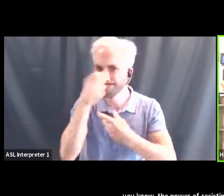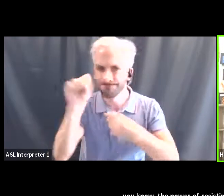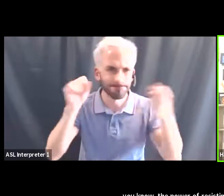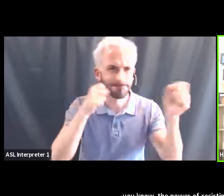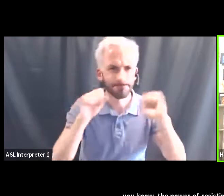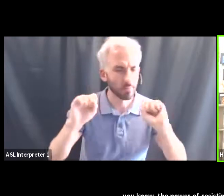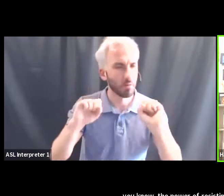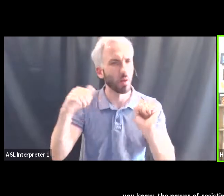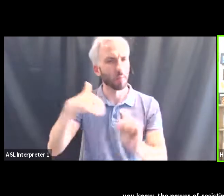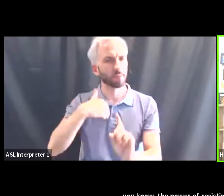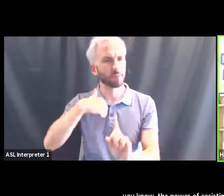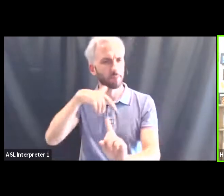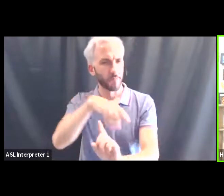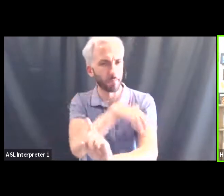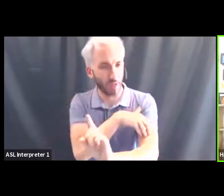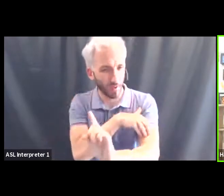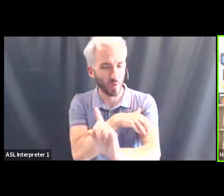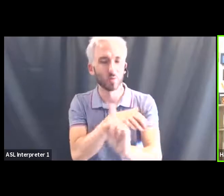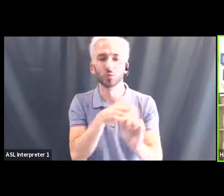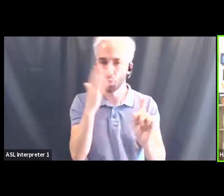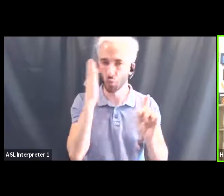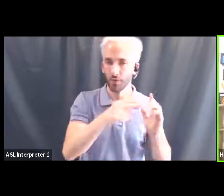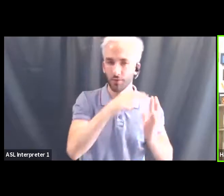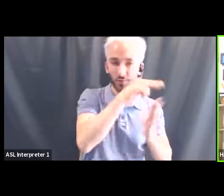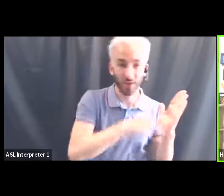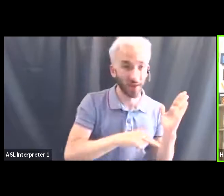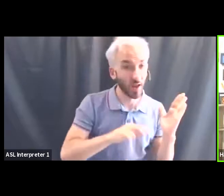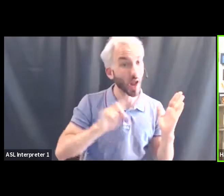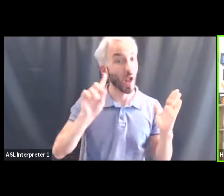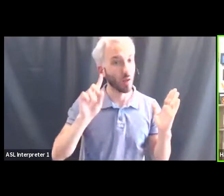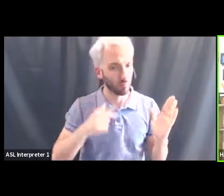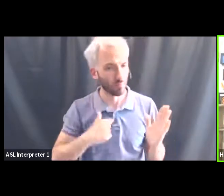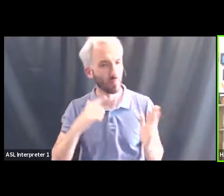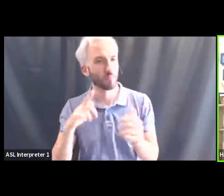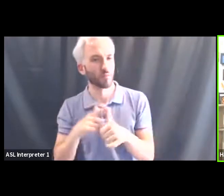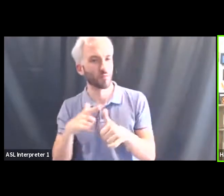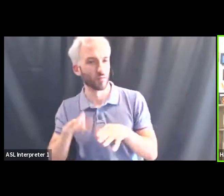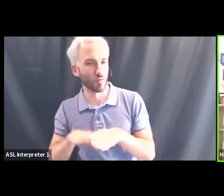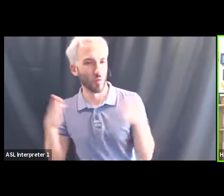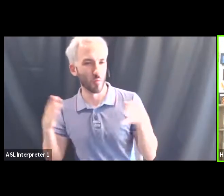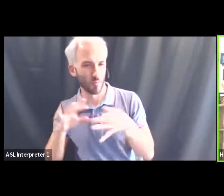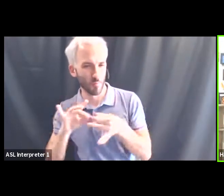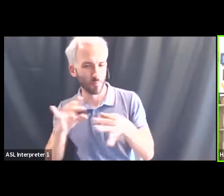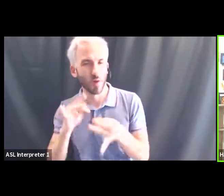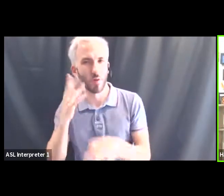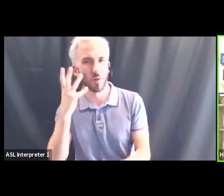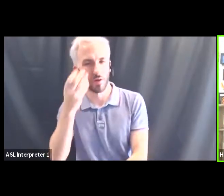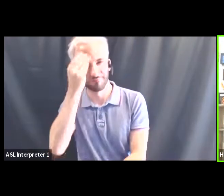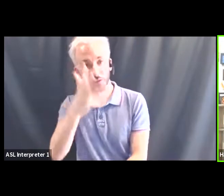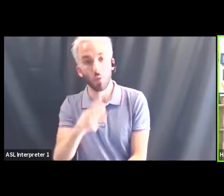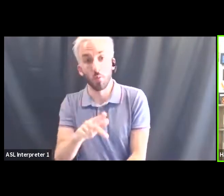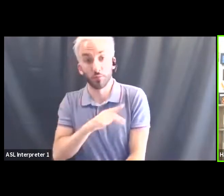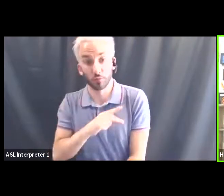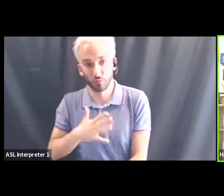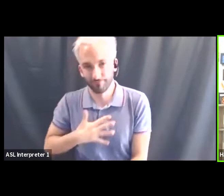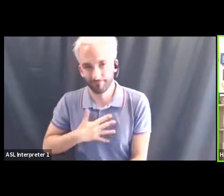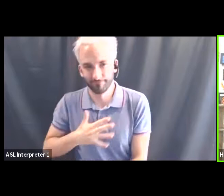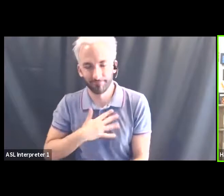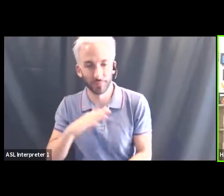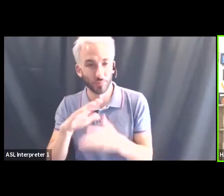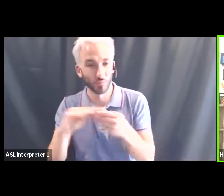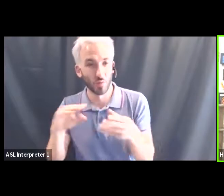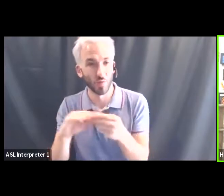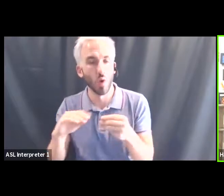do that, I wanted to share a personal story of when I sort of realized that